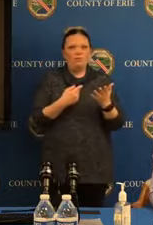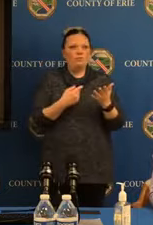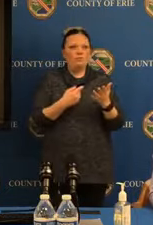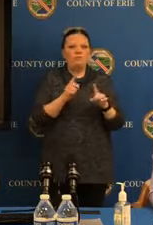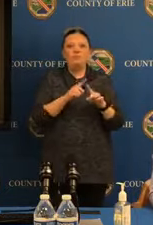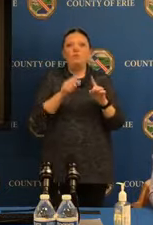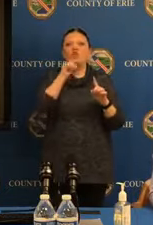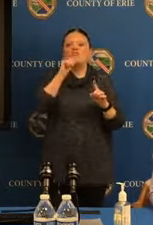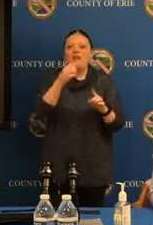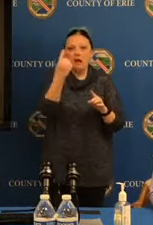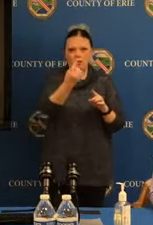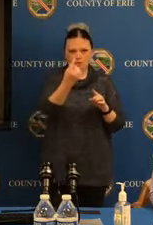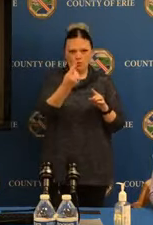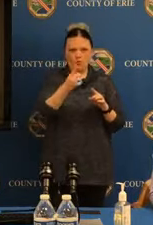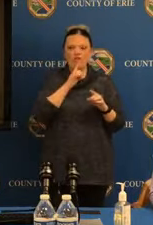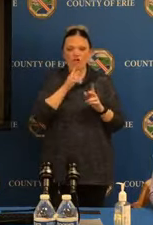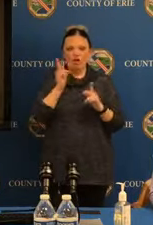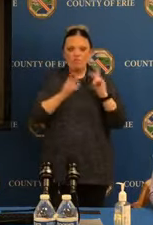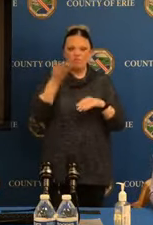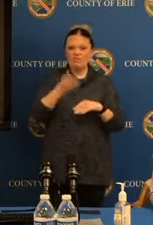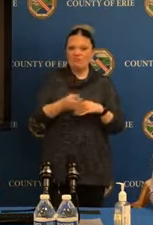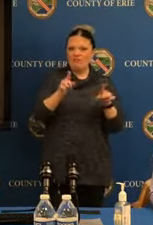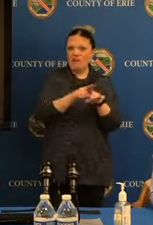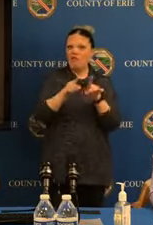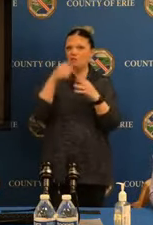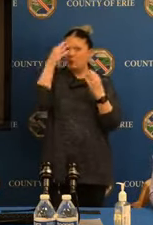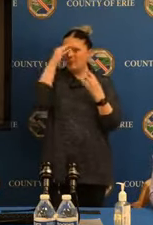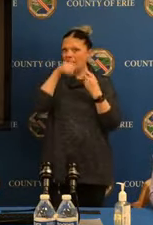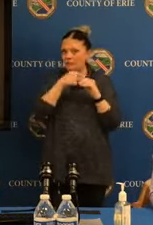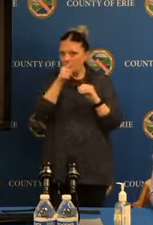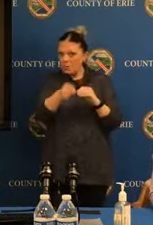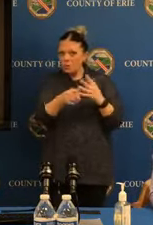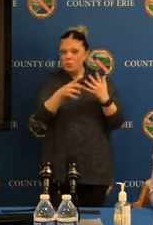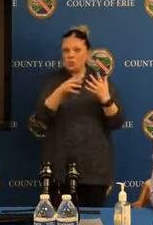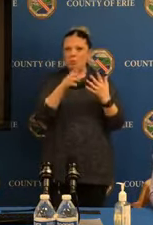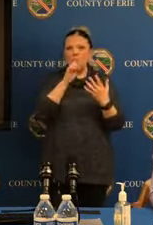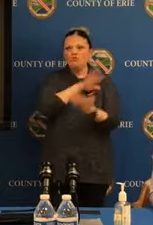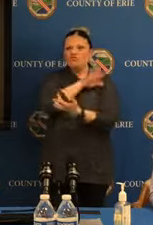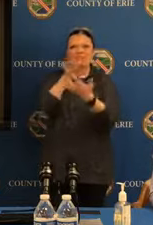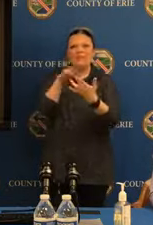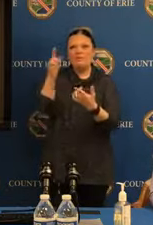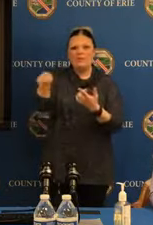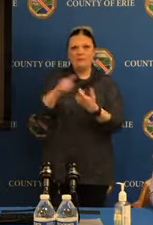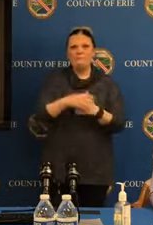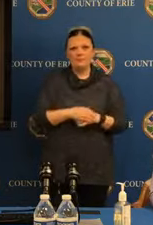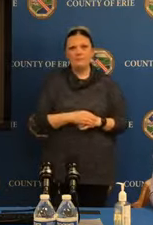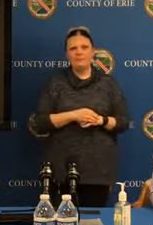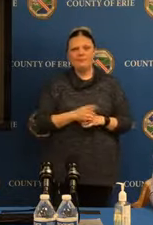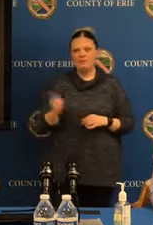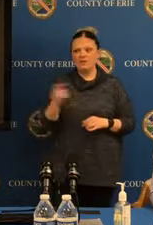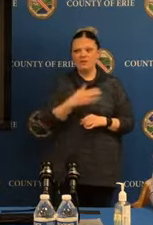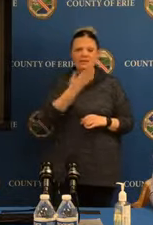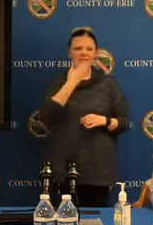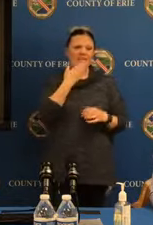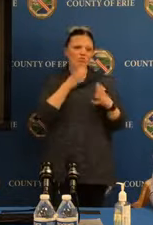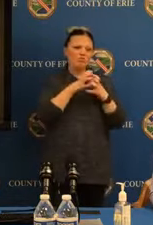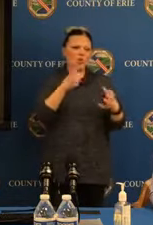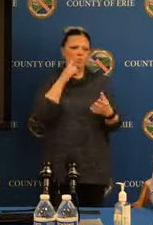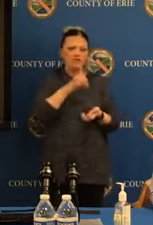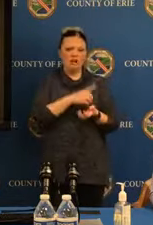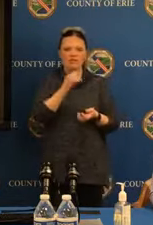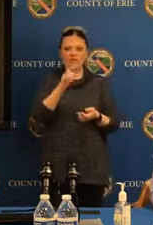not alone. There are people there that are also thinking about you, and just reach out to them. Thanks so much for that, Dr.